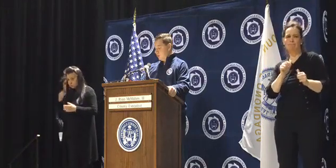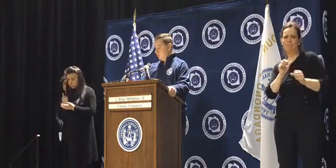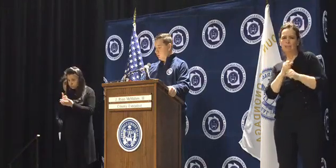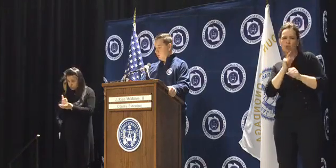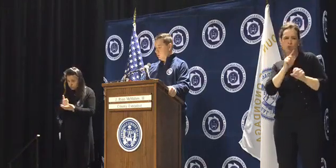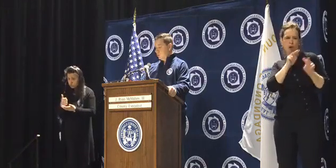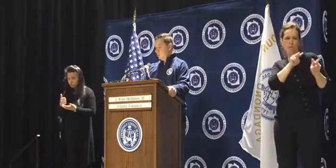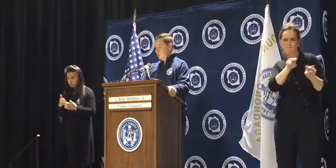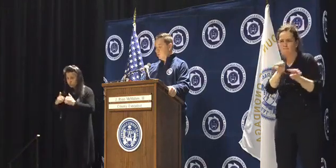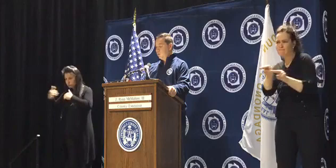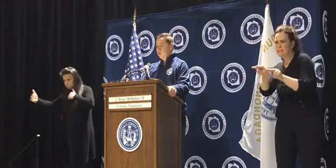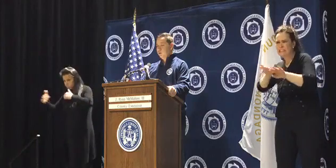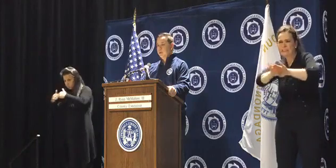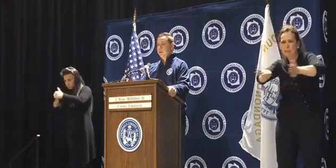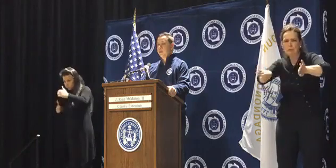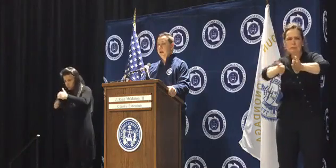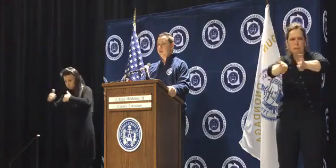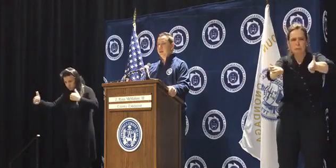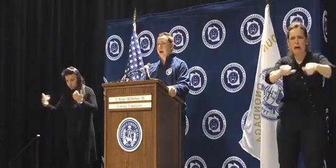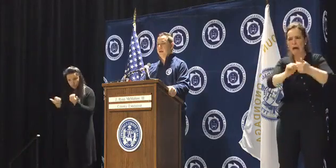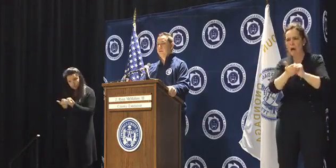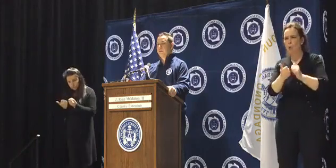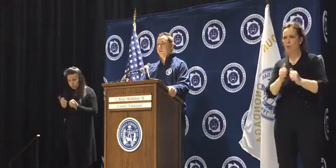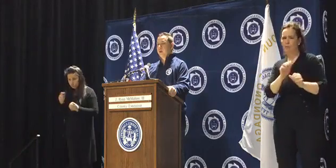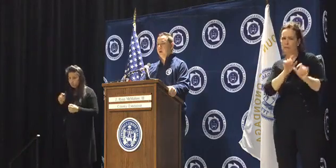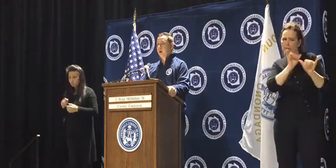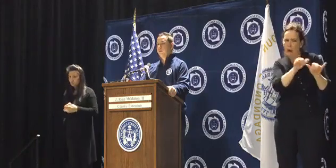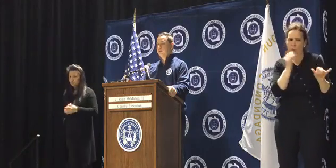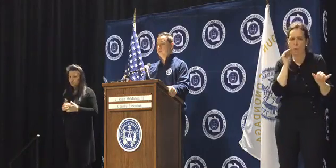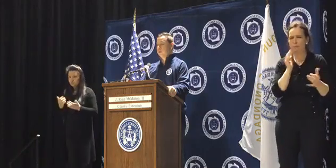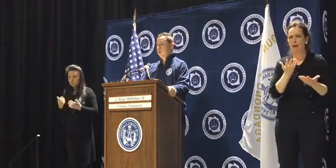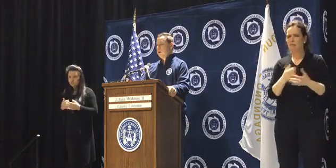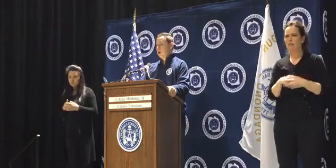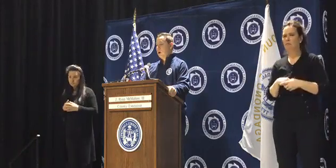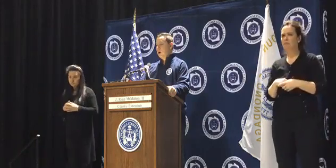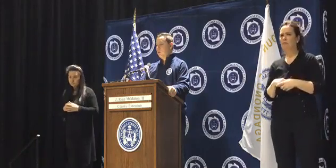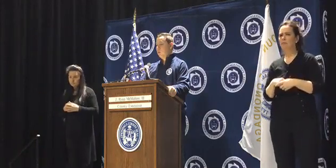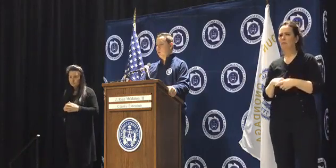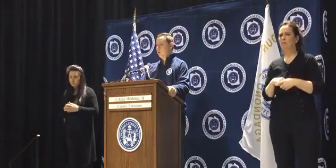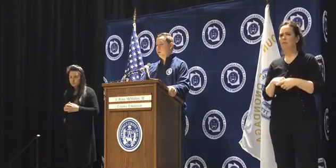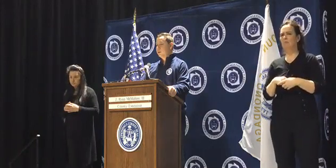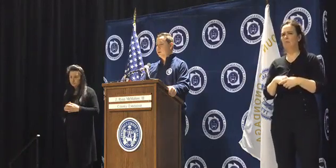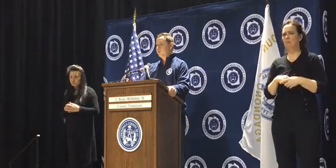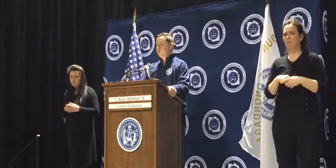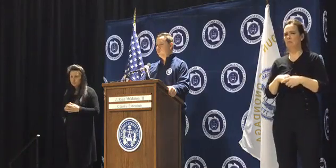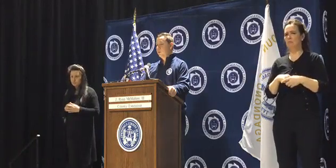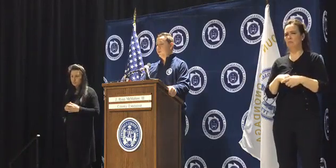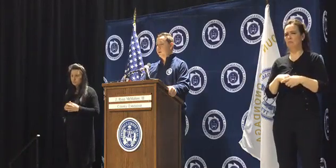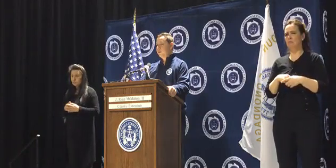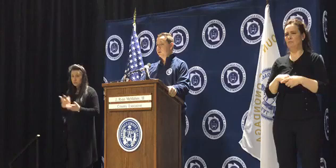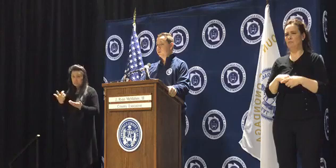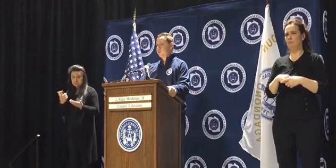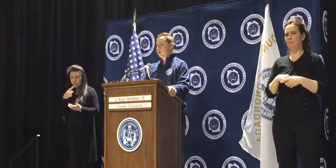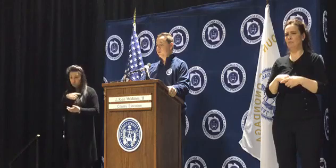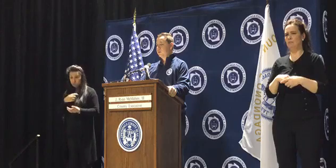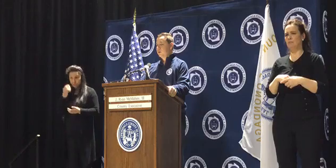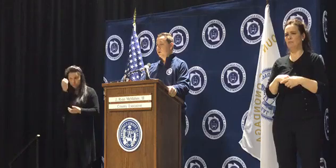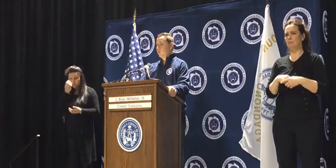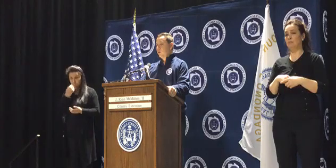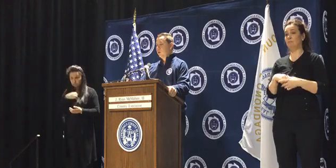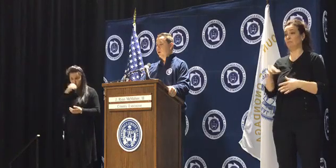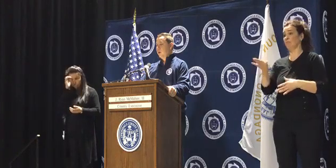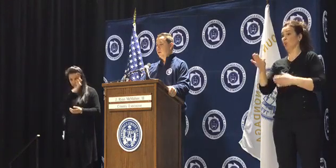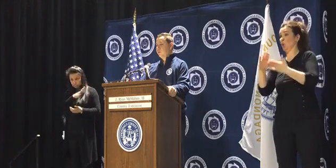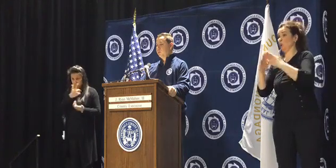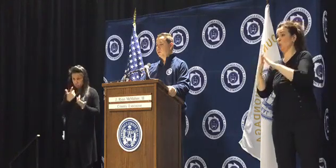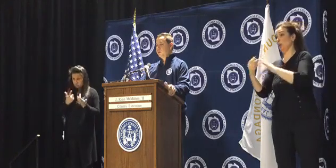the community is not shy to email our office. When we get tips, we'll investigate those tips.